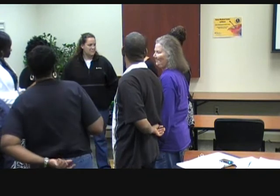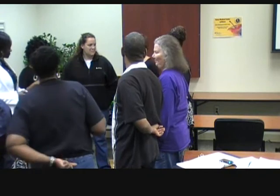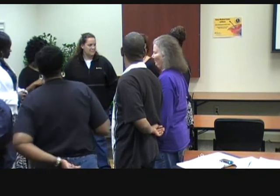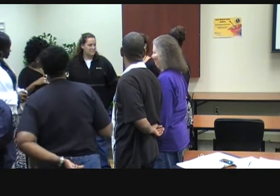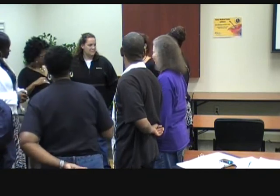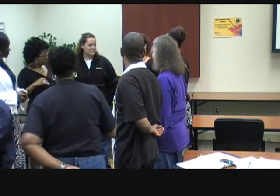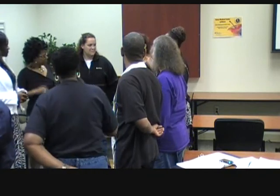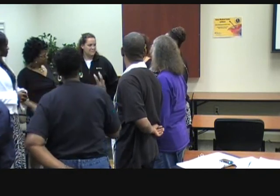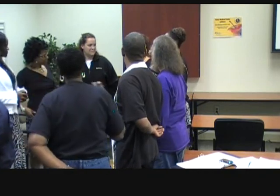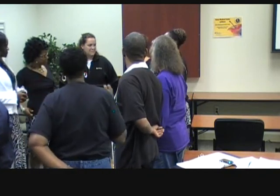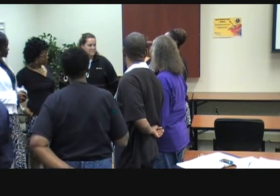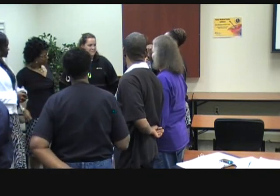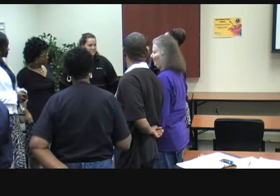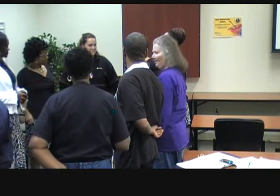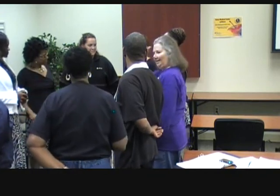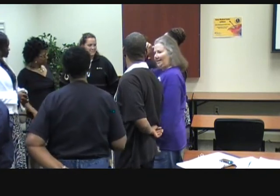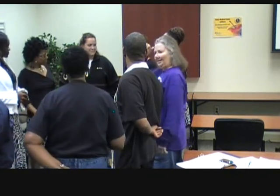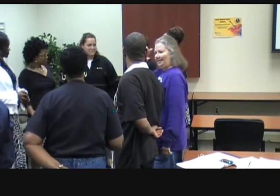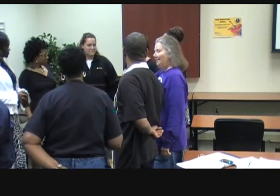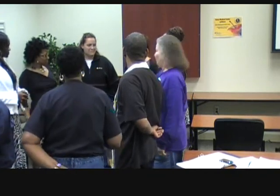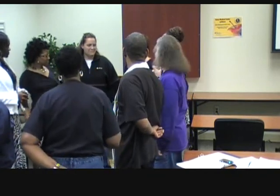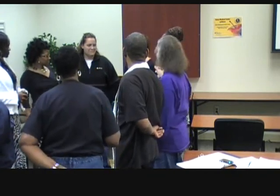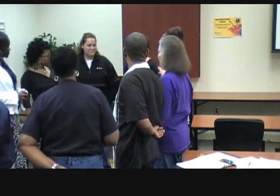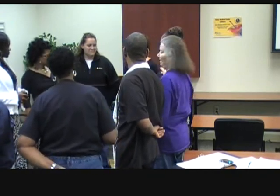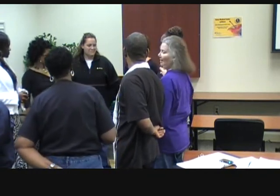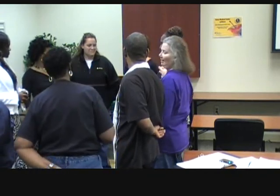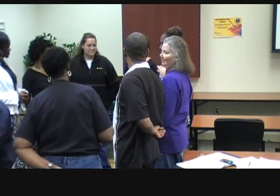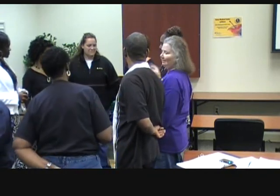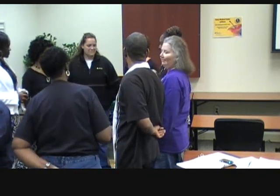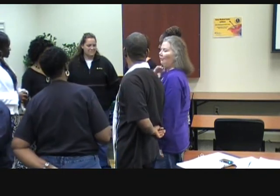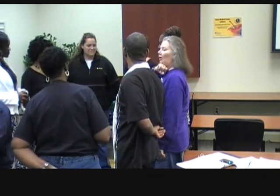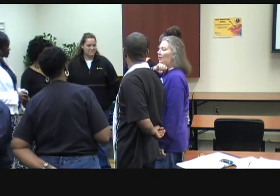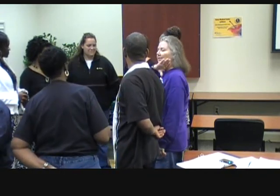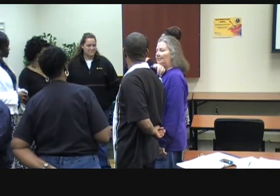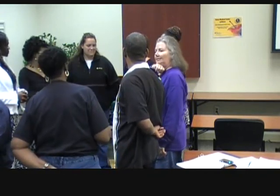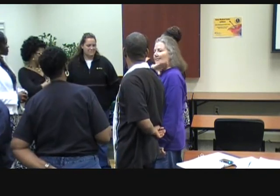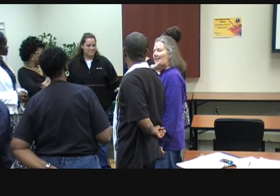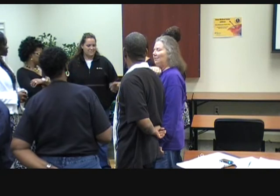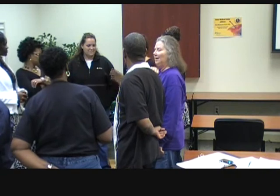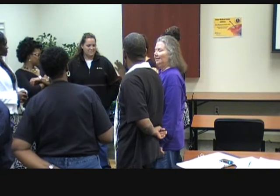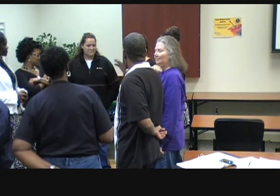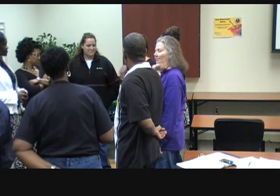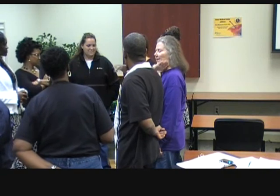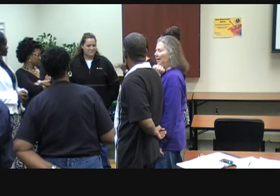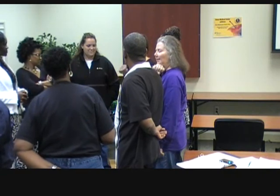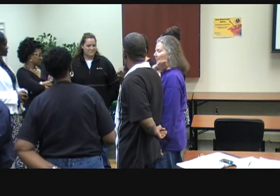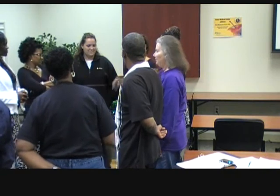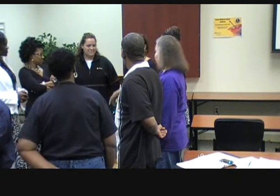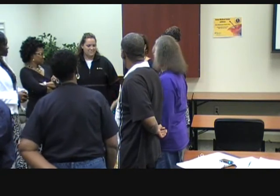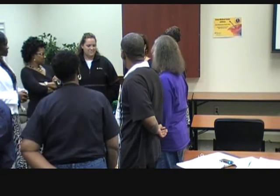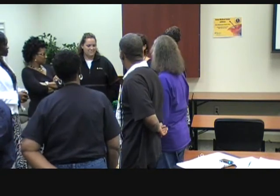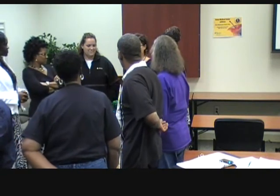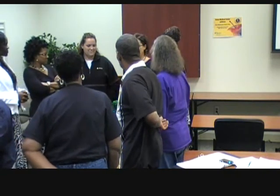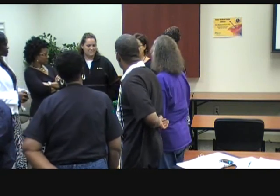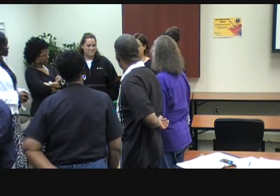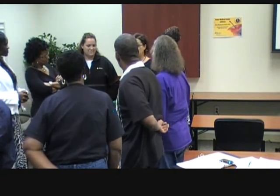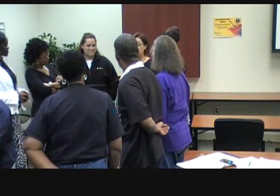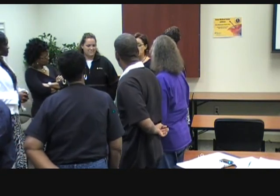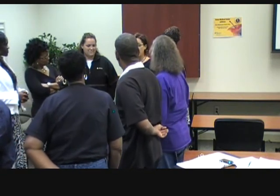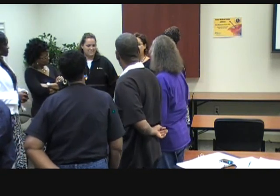start, and then I'm gonna pick an animal. I'm gonna pick an animal. Then you have to pick an animal. You have